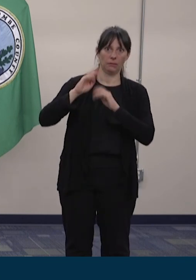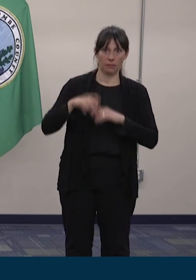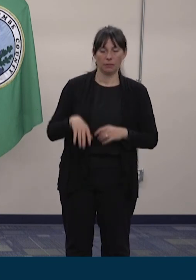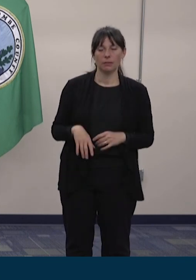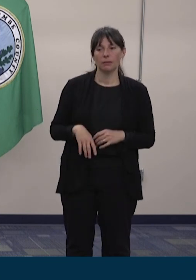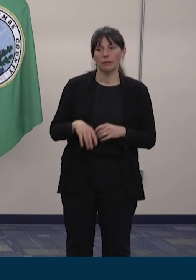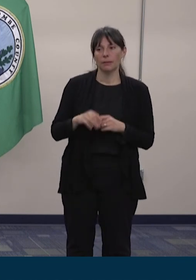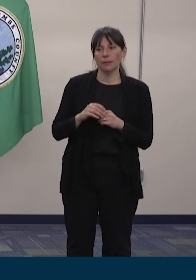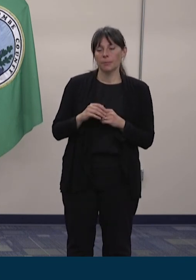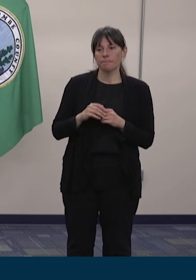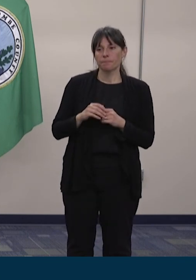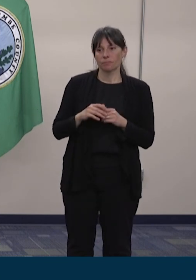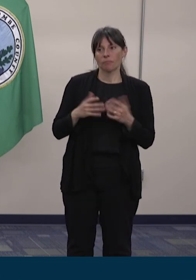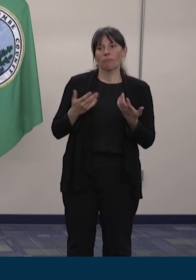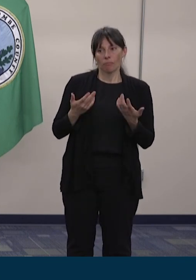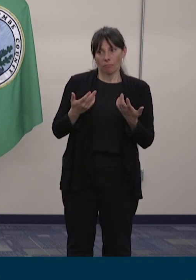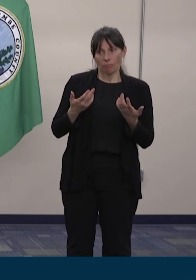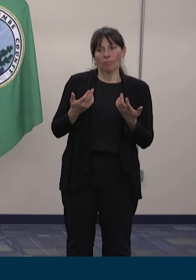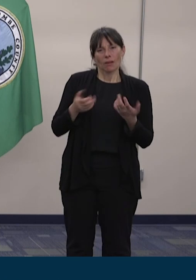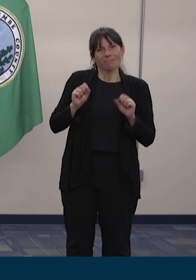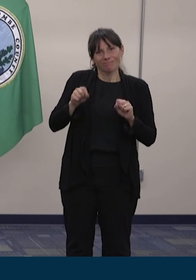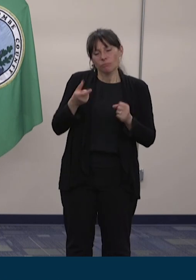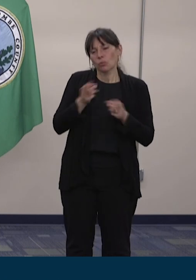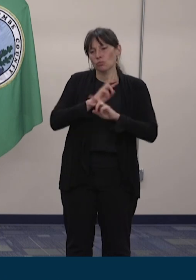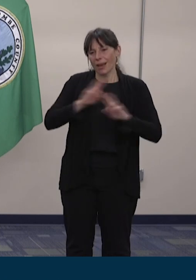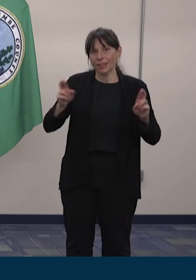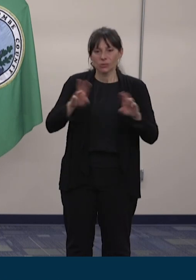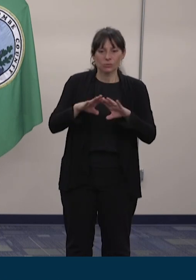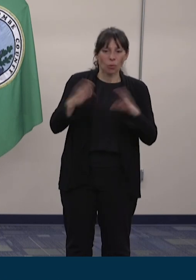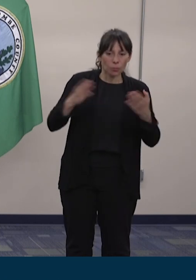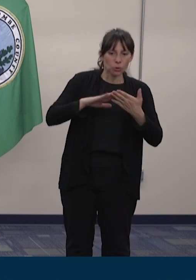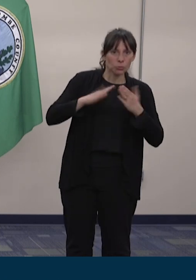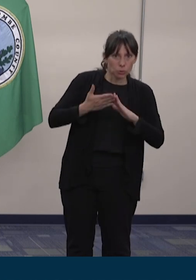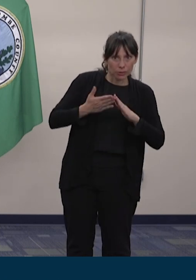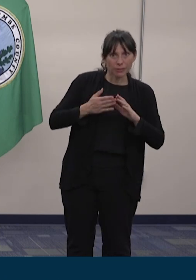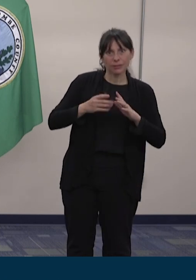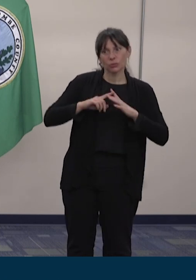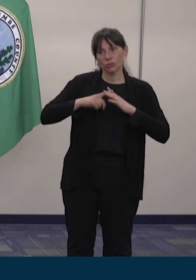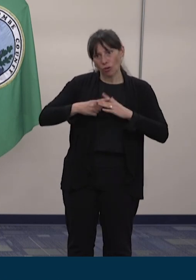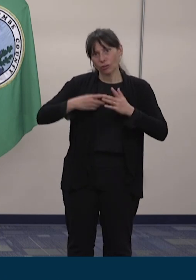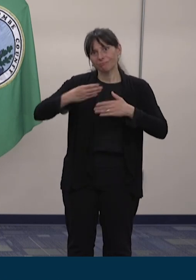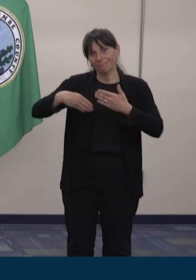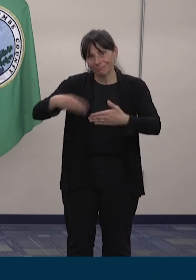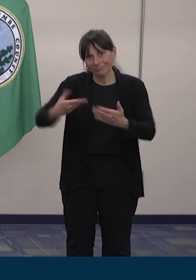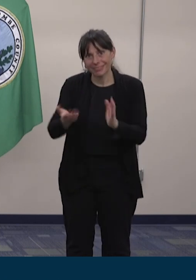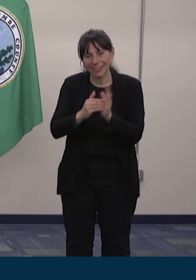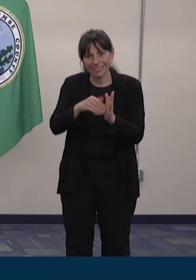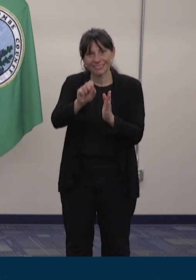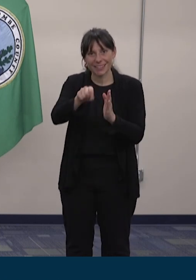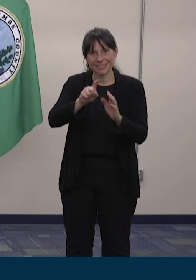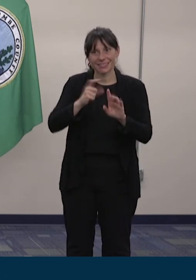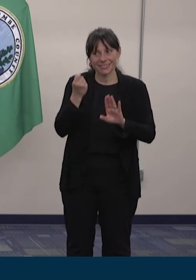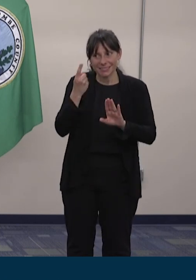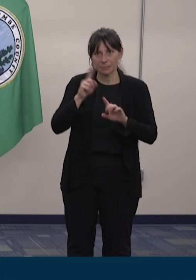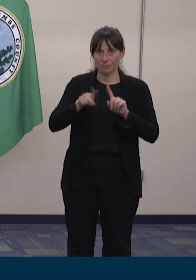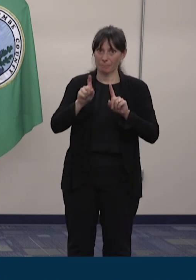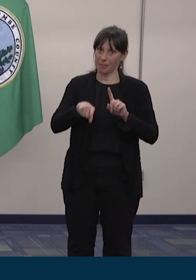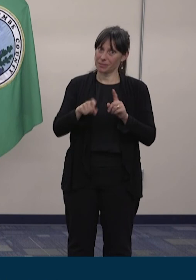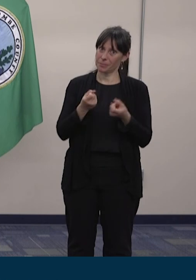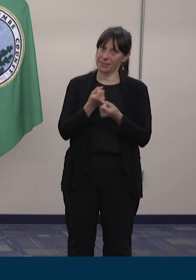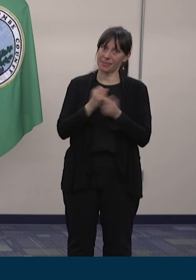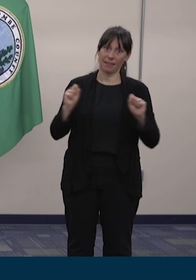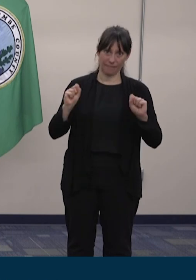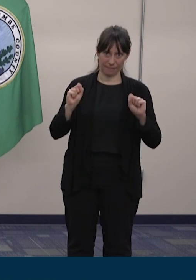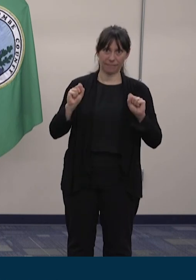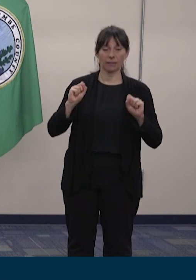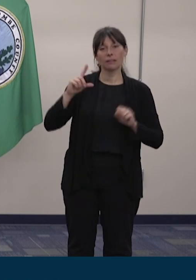querer well. reactivar must nuestra do it in a comunidad way y nuestras that actividades, continues pero to tenemos que hacerlo prioritize de una public manera safety. donde priorizamos la salud Governor Roy